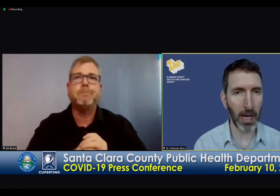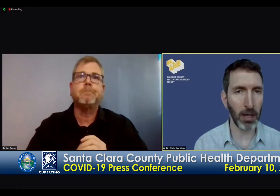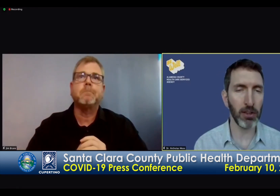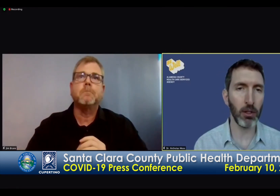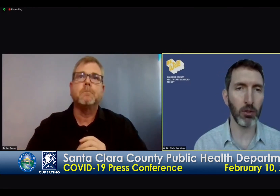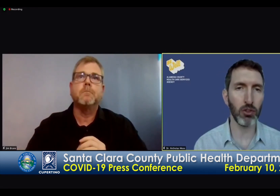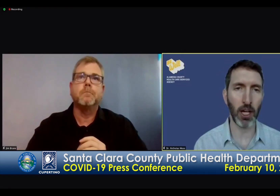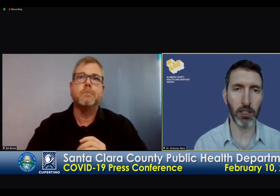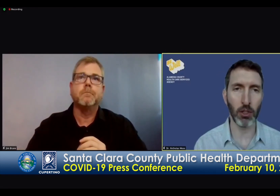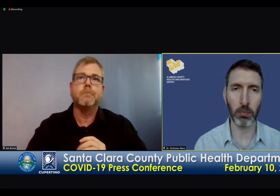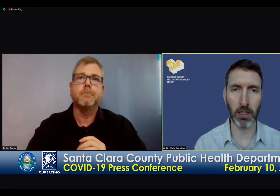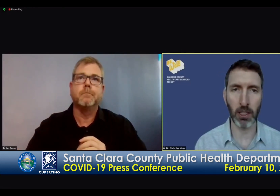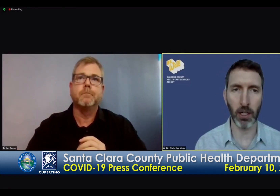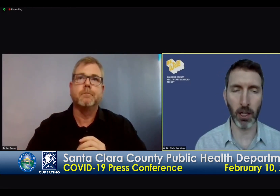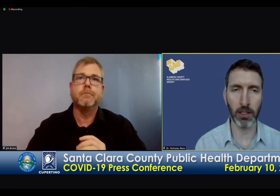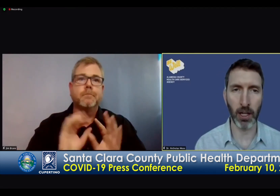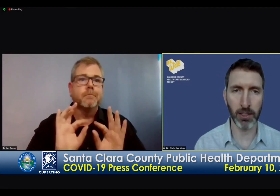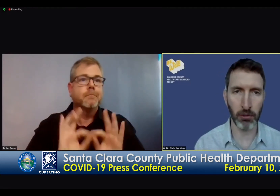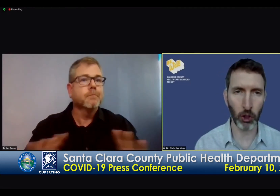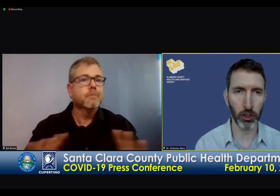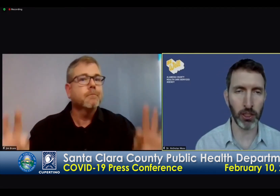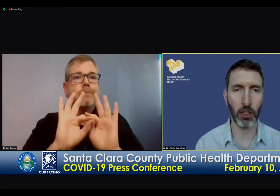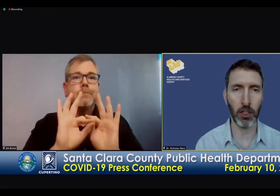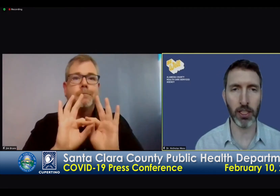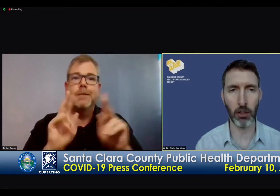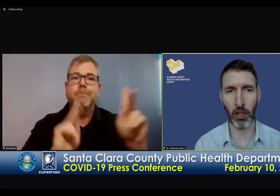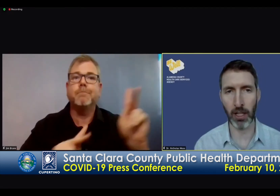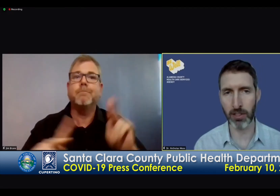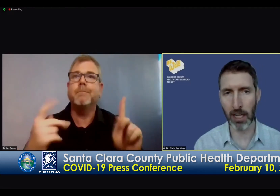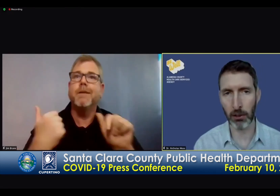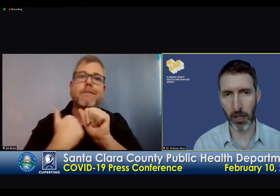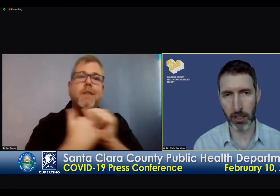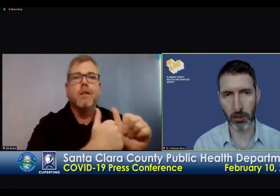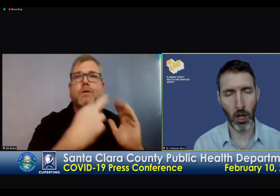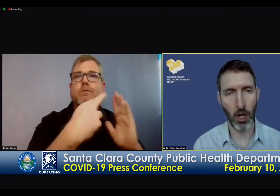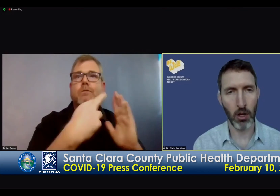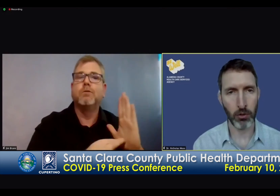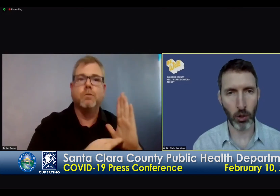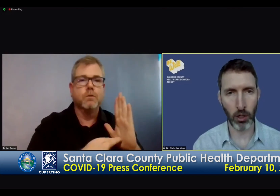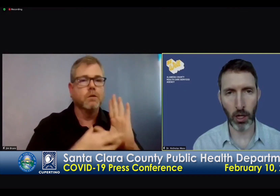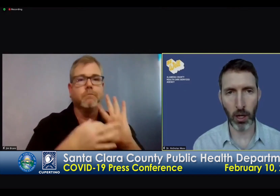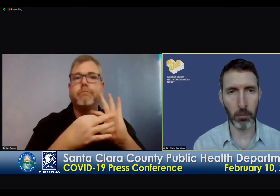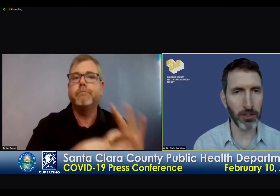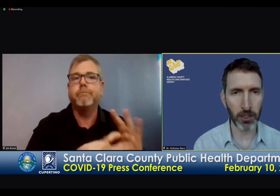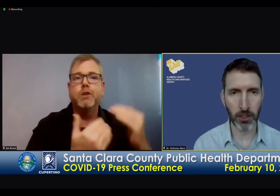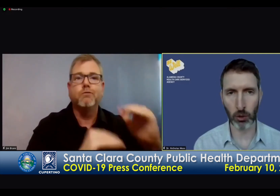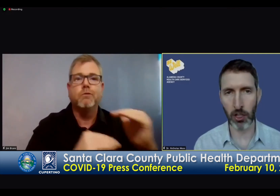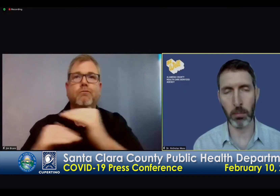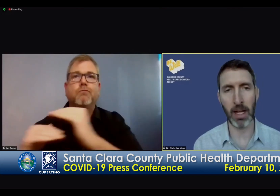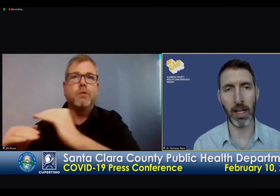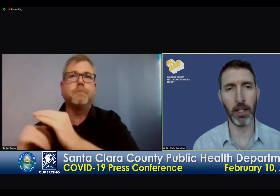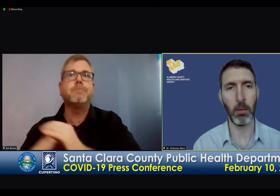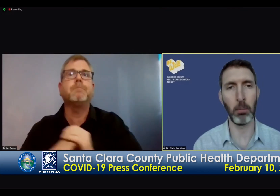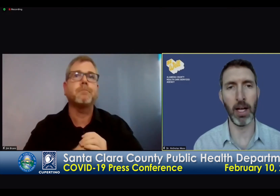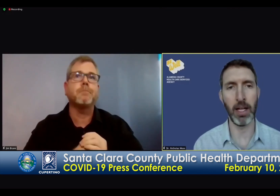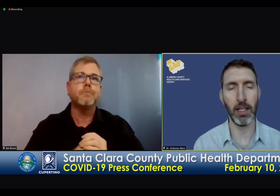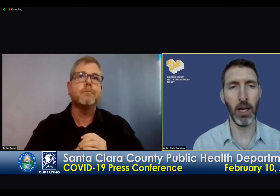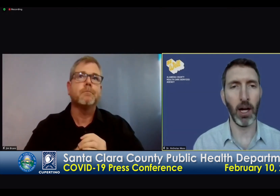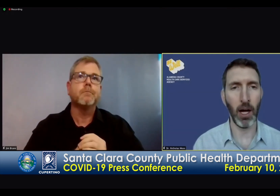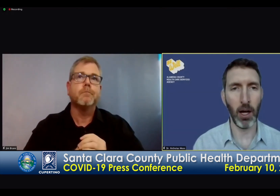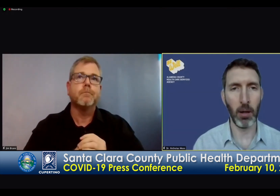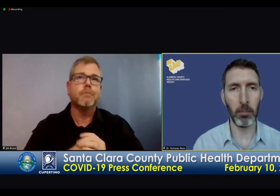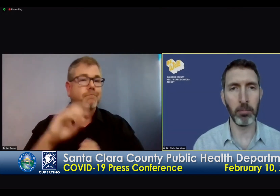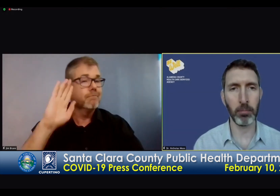abide by those. I know it's been a difficult year and a year of a lot of sacrifice for residents across the Bay Area, but